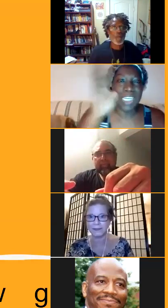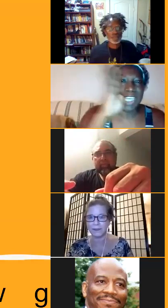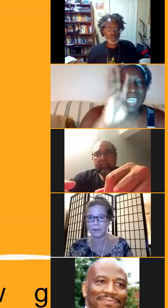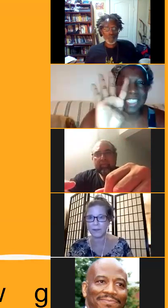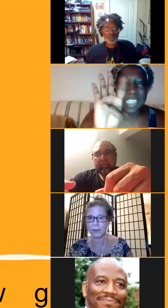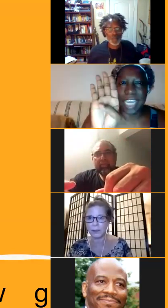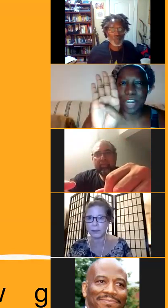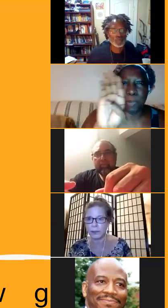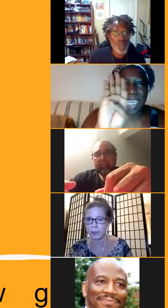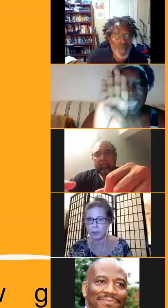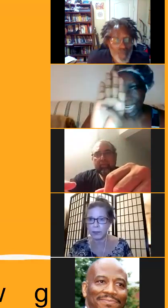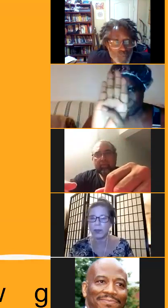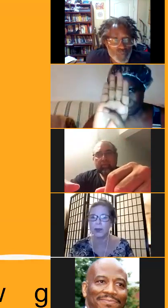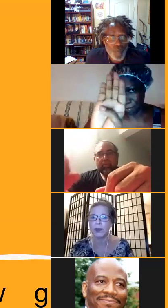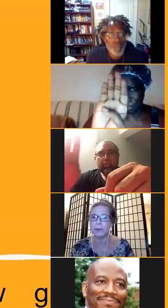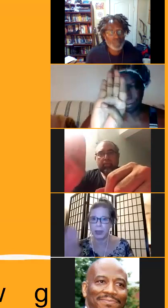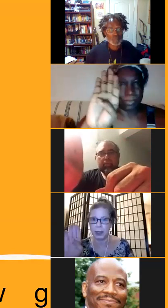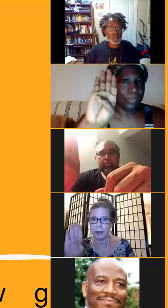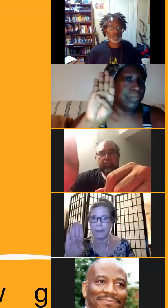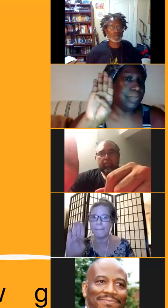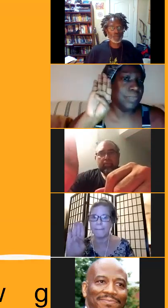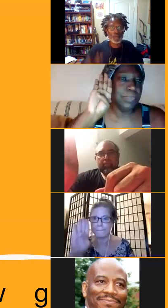Brown is the letter B.